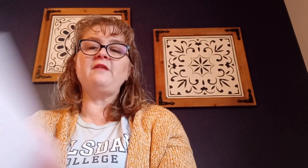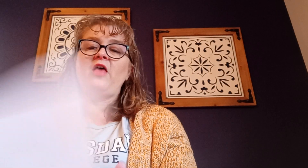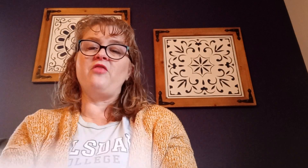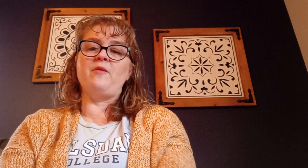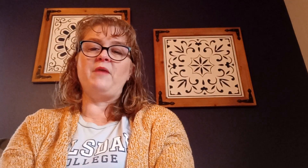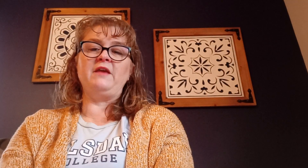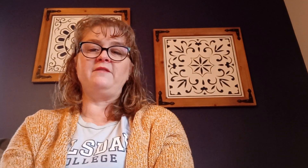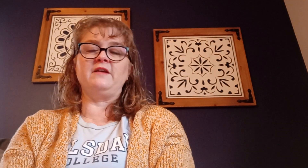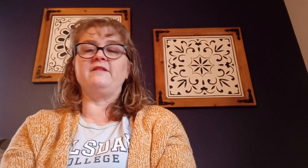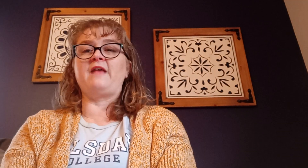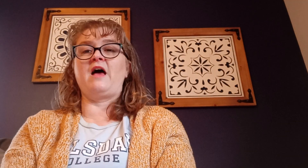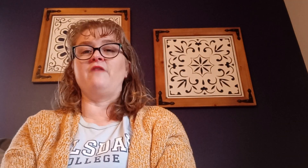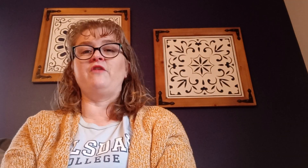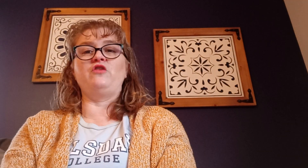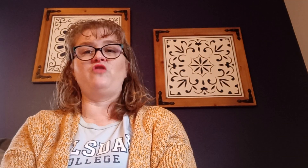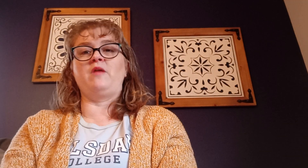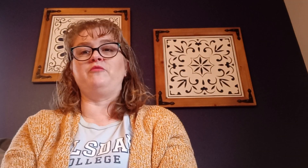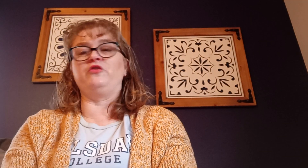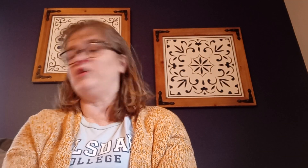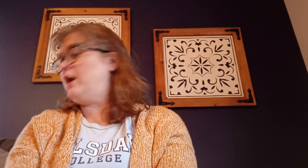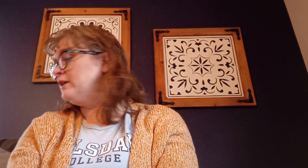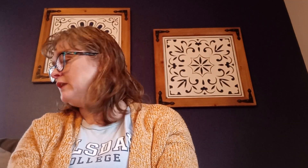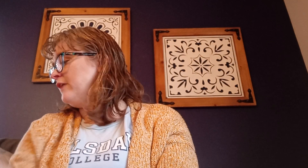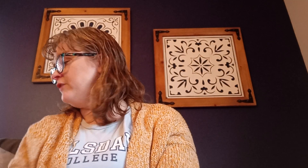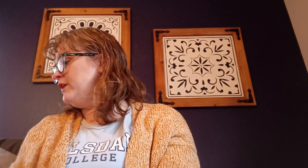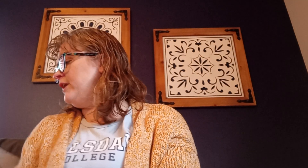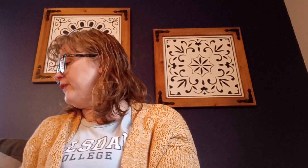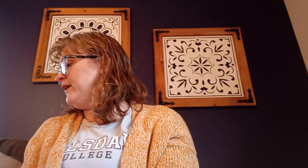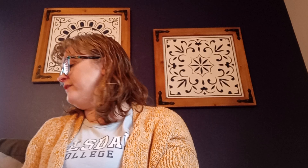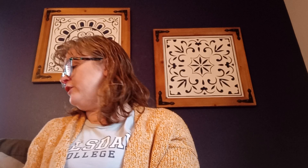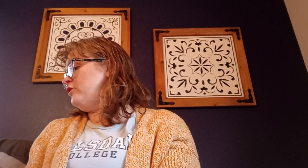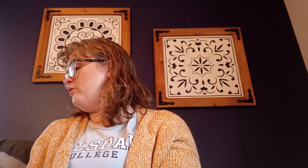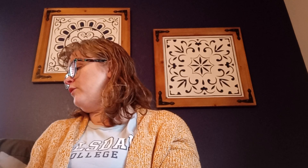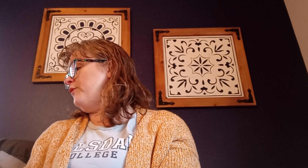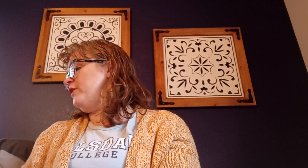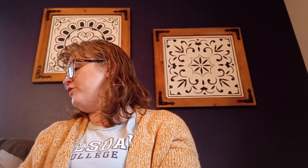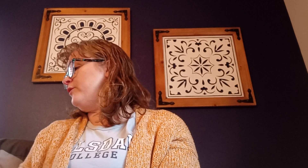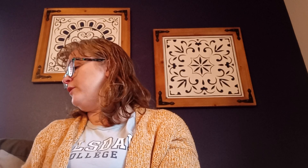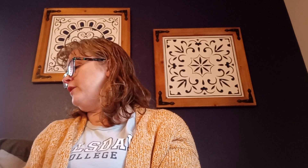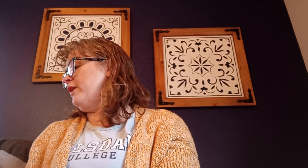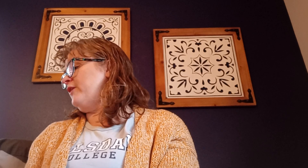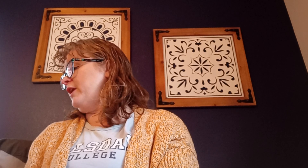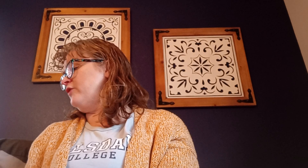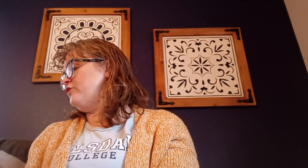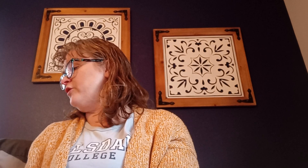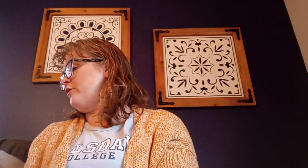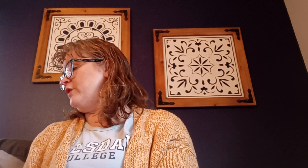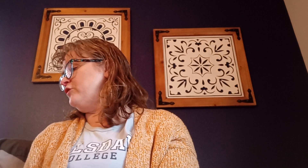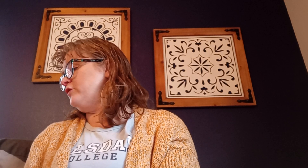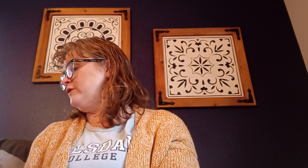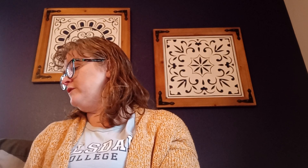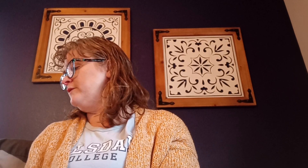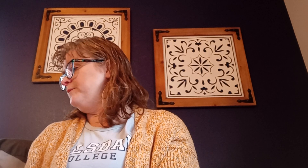the basics of chapter 11. And like I said, you will read through it and then answer the questions.